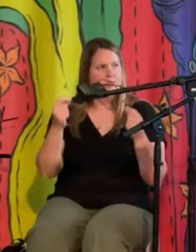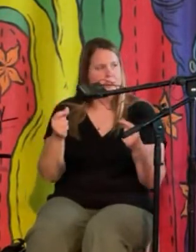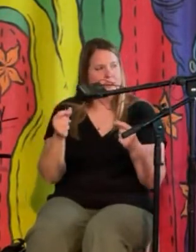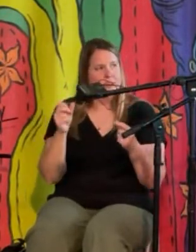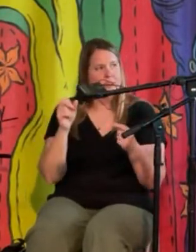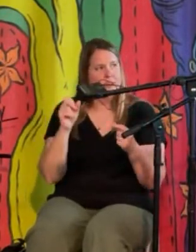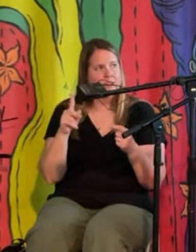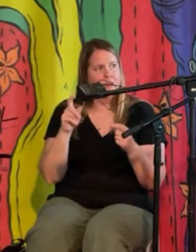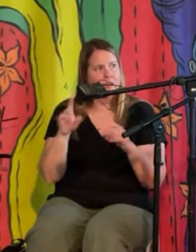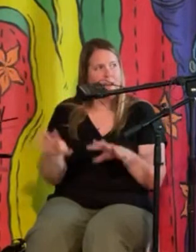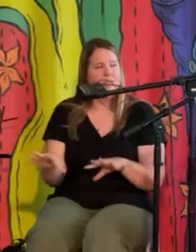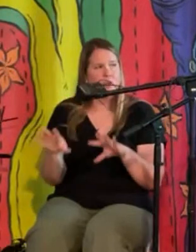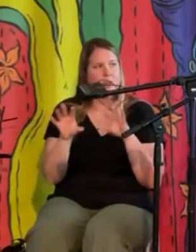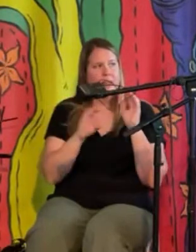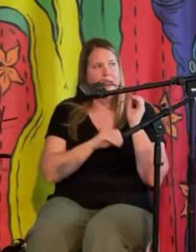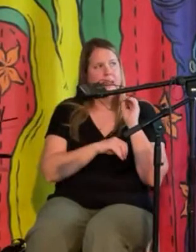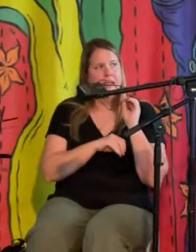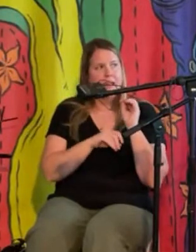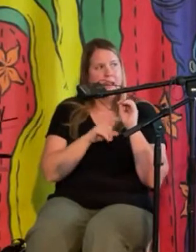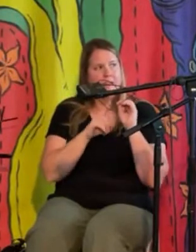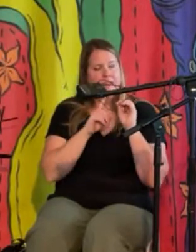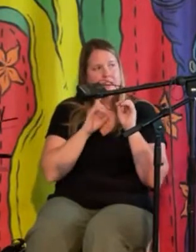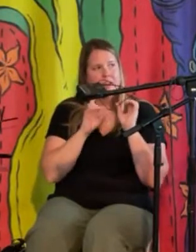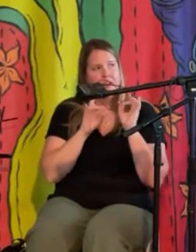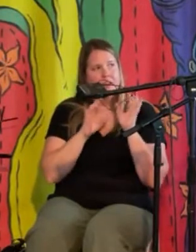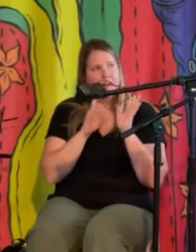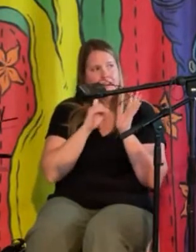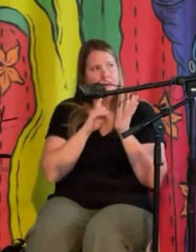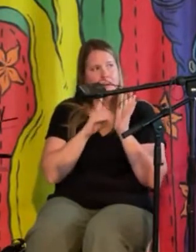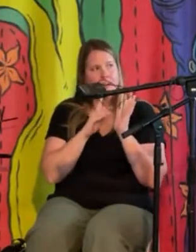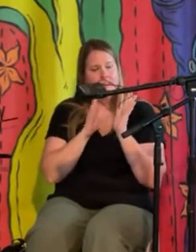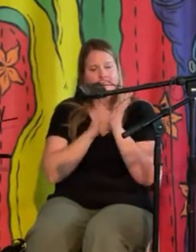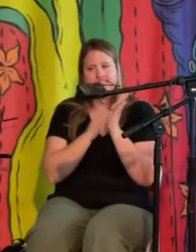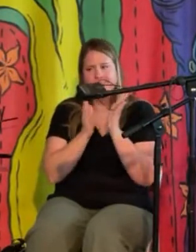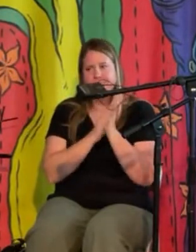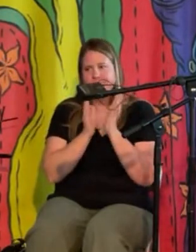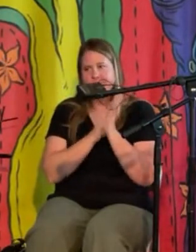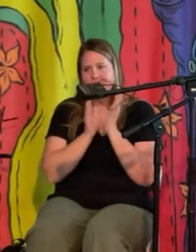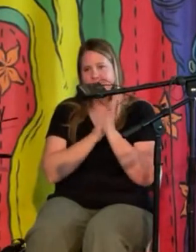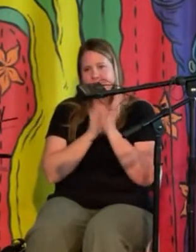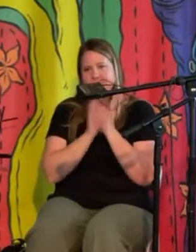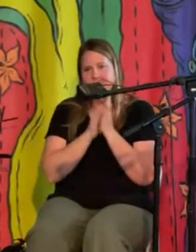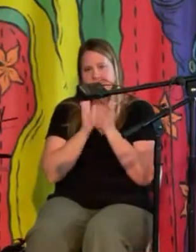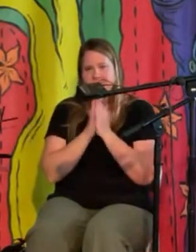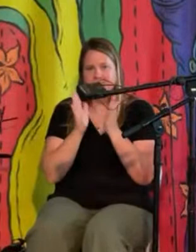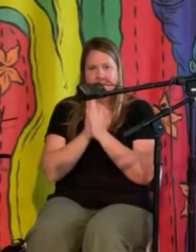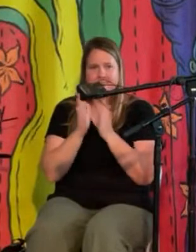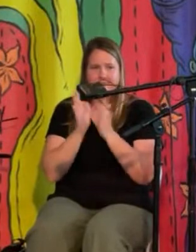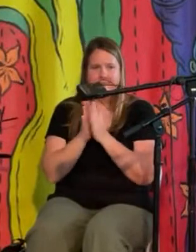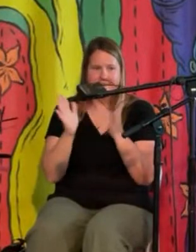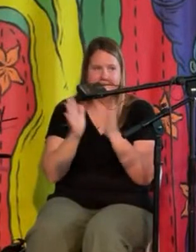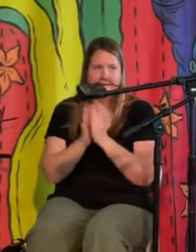We have to leave. Isn't that awful? Can we, like, give the warmest round of applause?